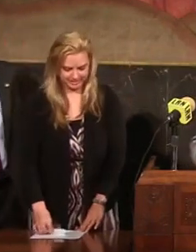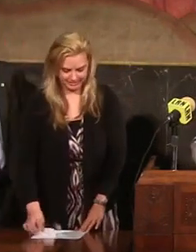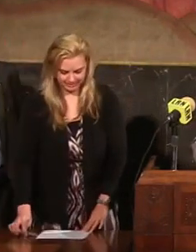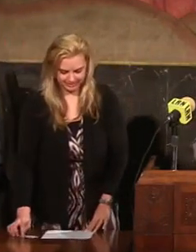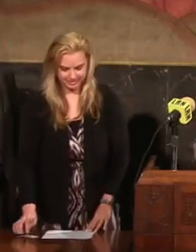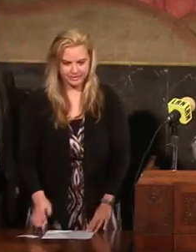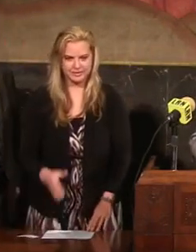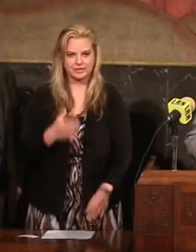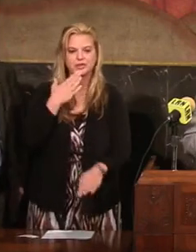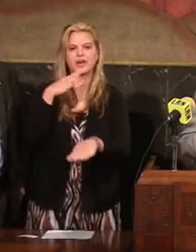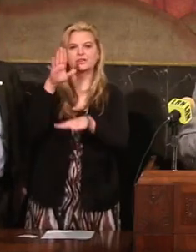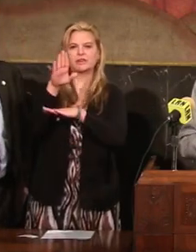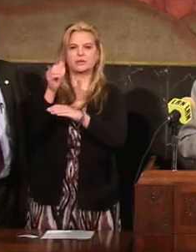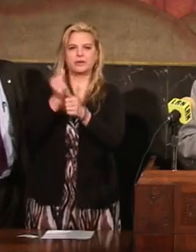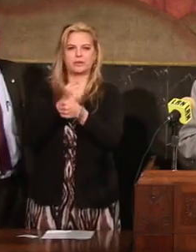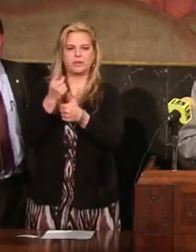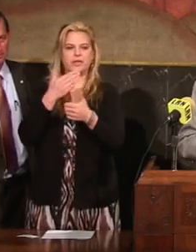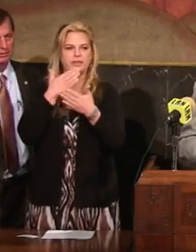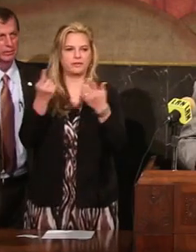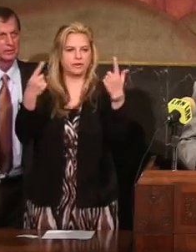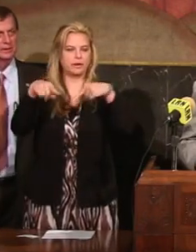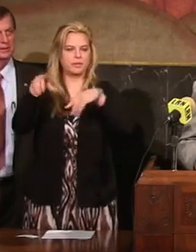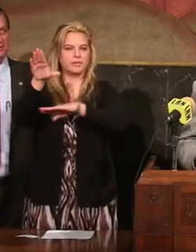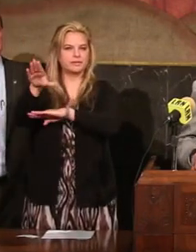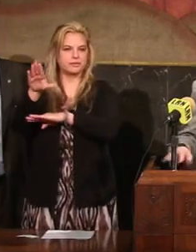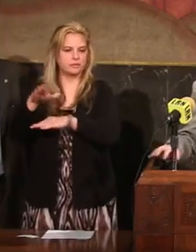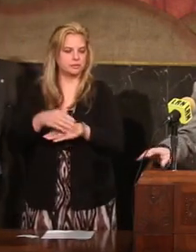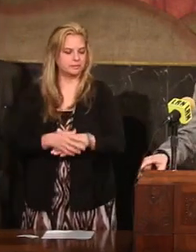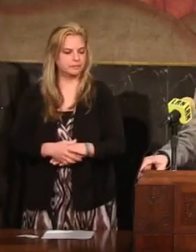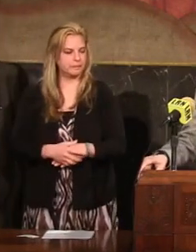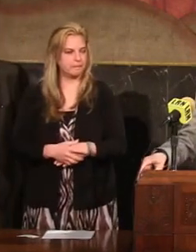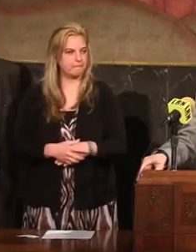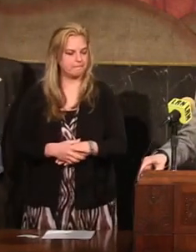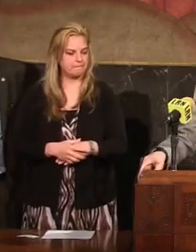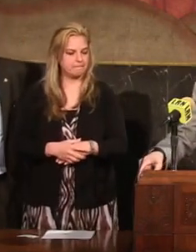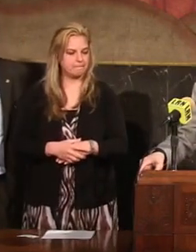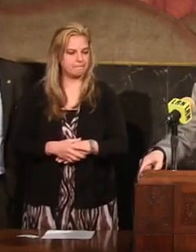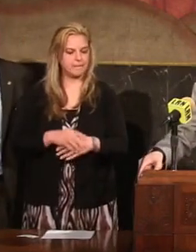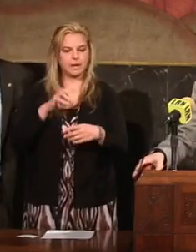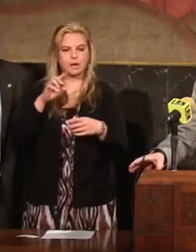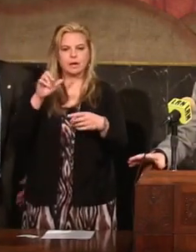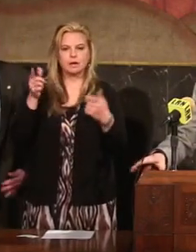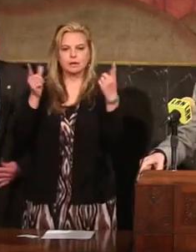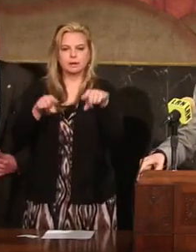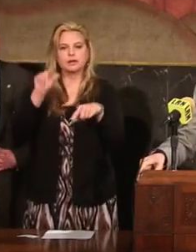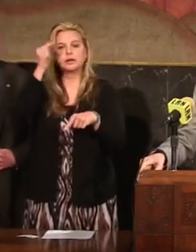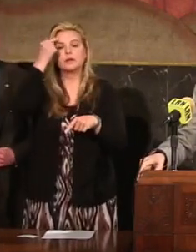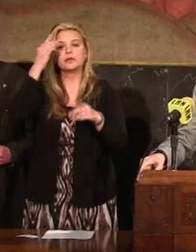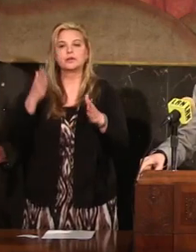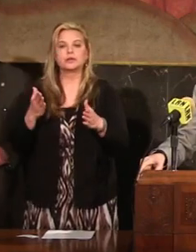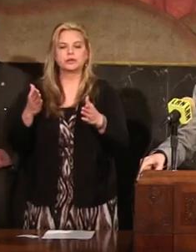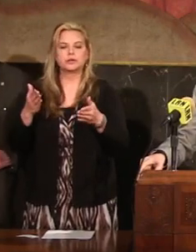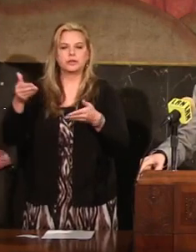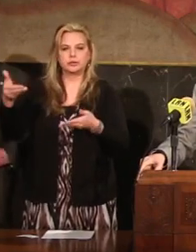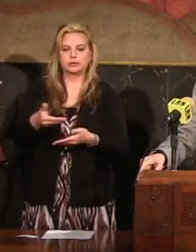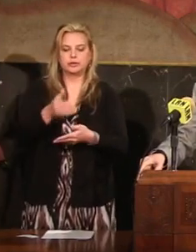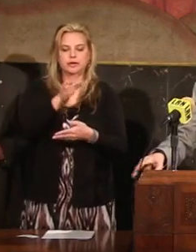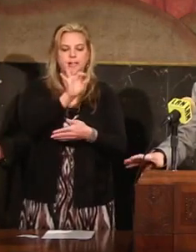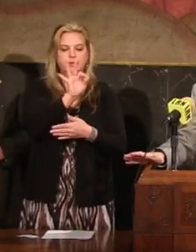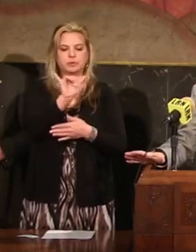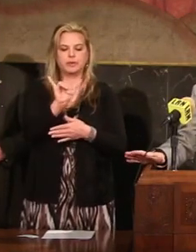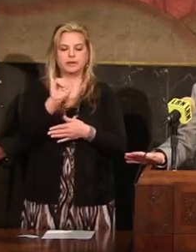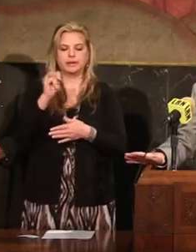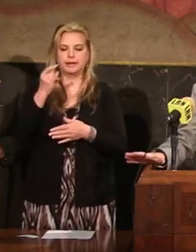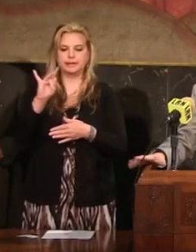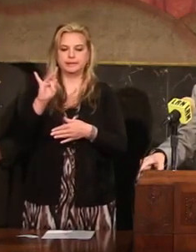Hi, good afternoon, everybody. Thank you for being here this afternoon. When the governor introduced the FY18 budget, he